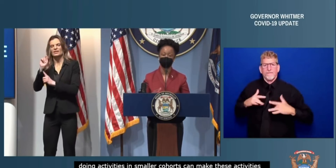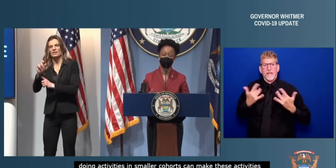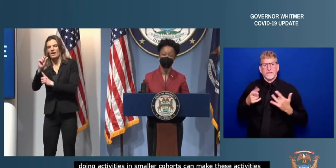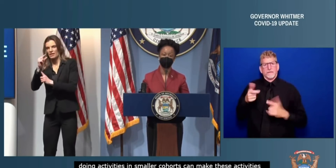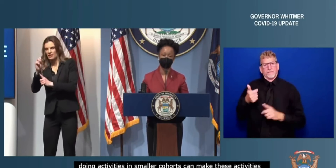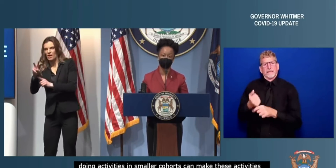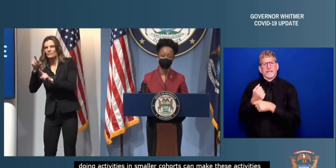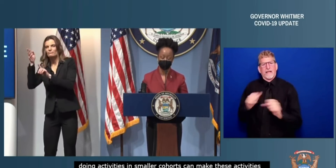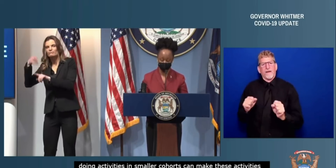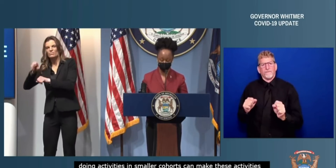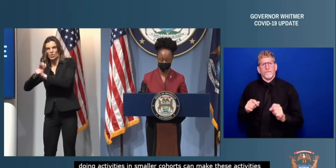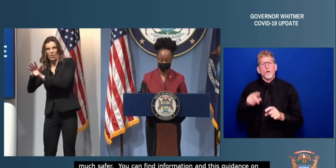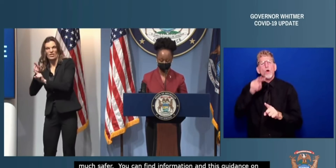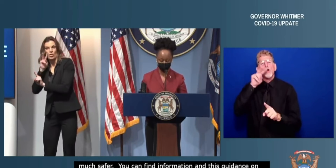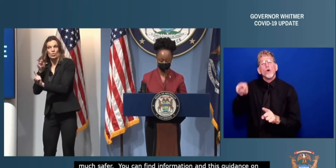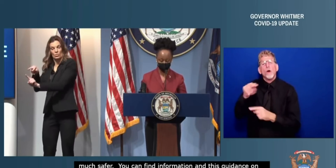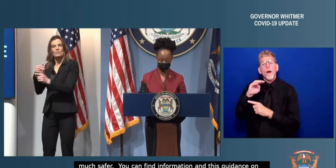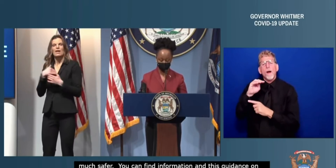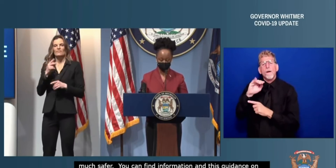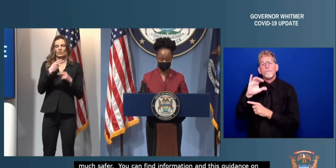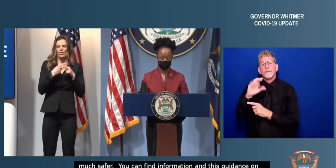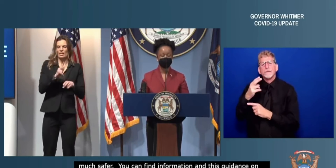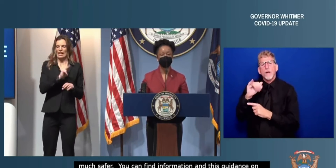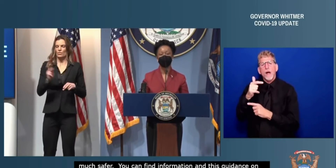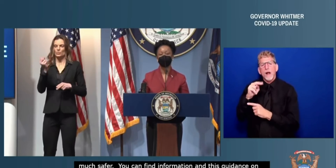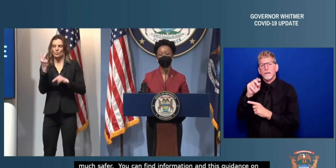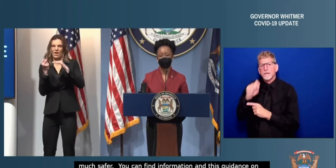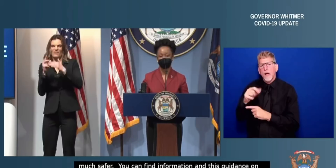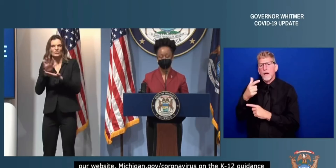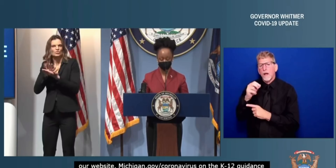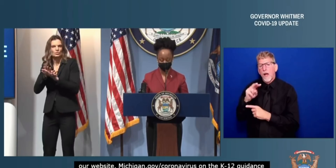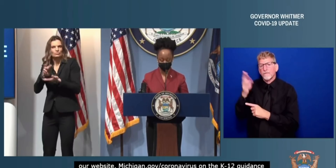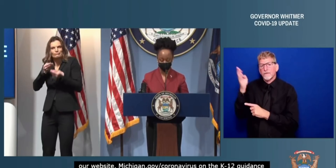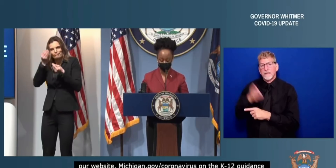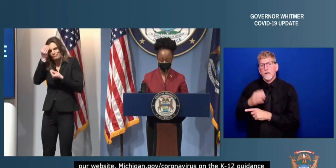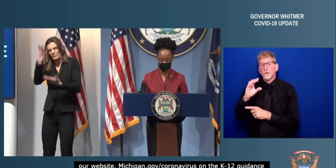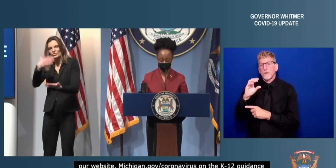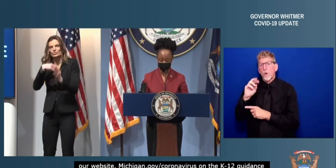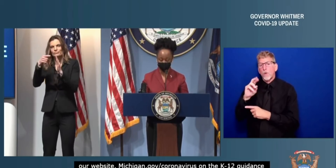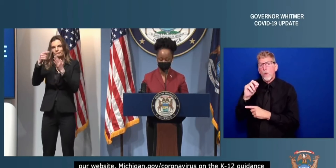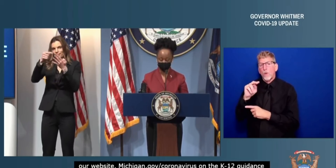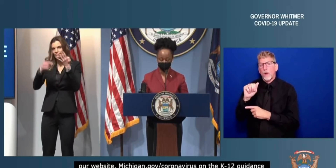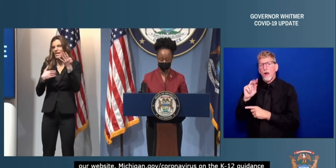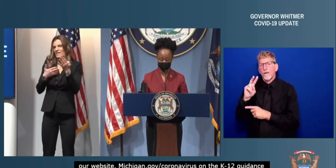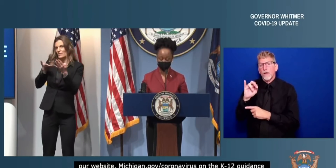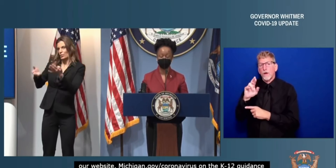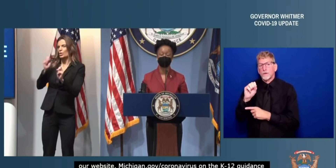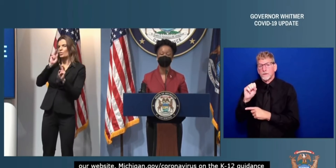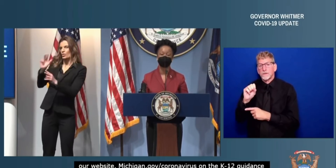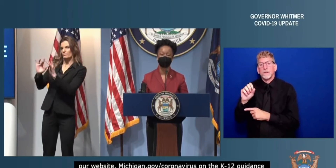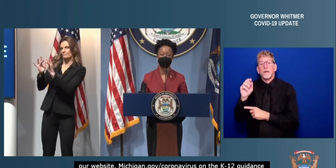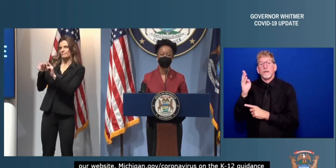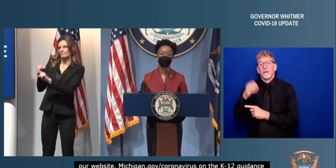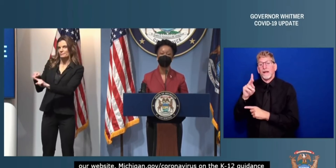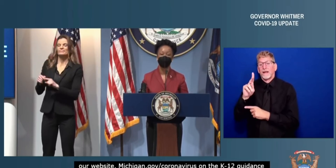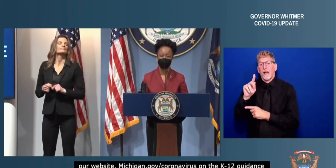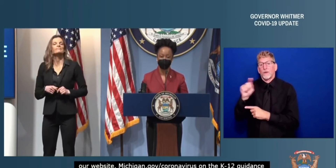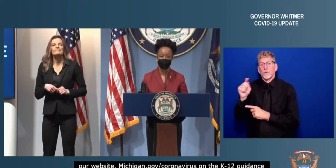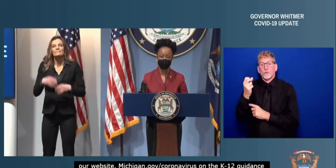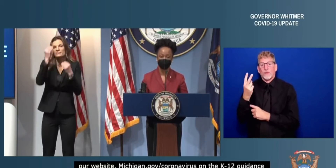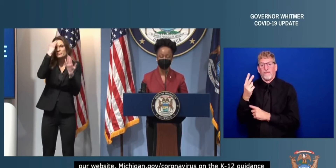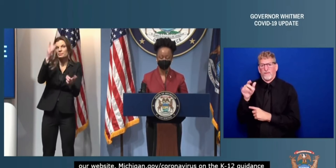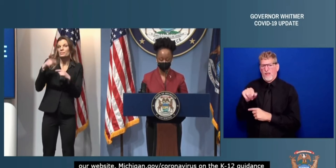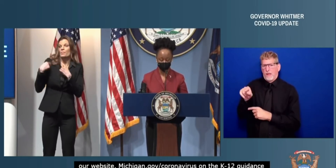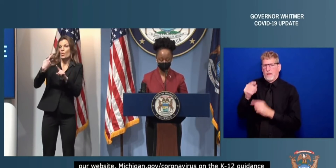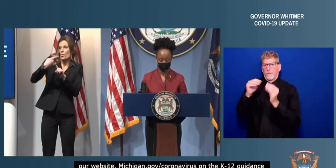michigan.gov/coronavirus, on the K-12 guidance page. These past couple of months have been a reminder that we are still